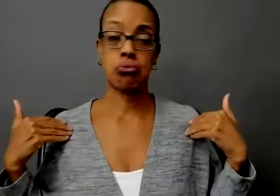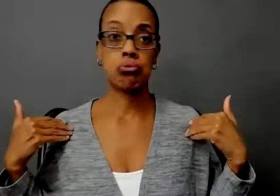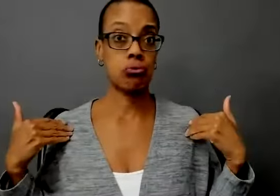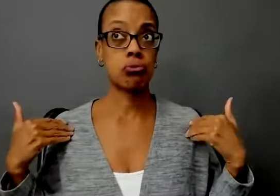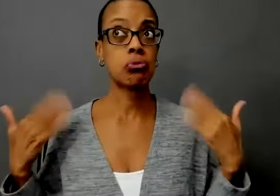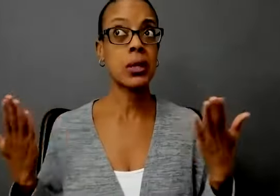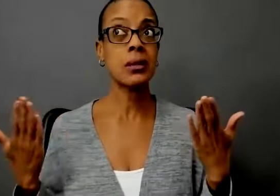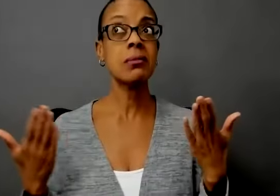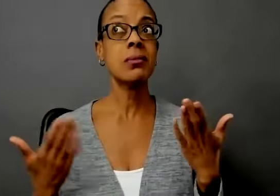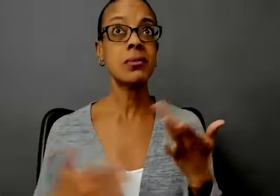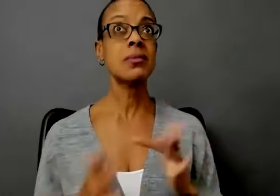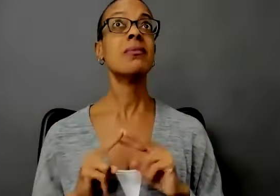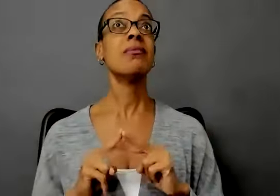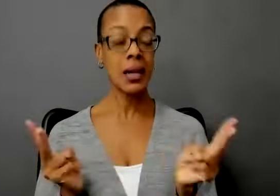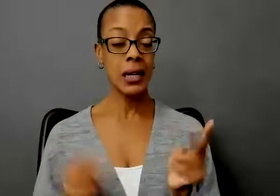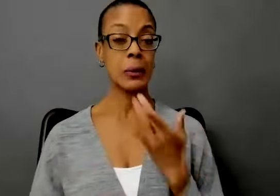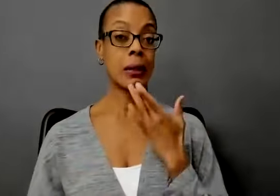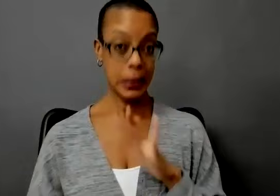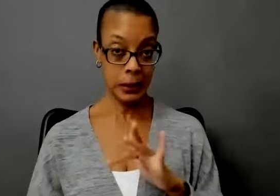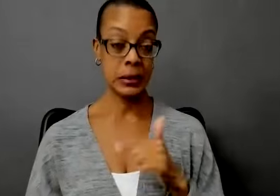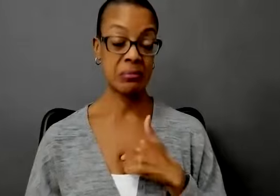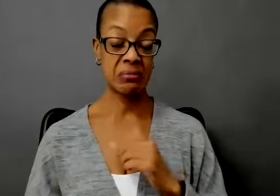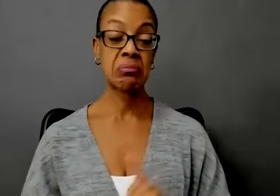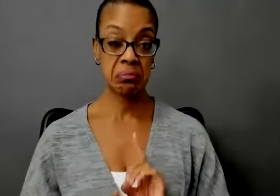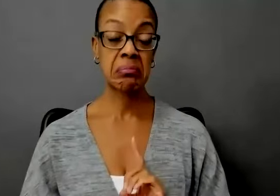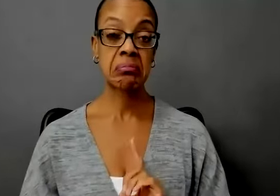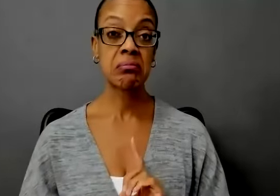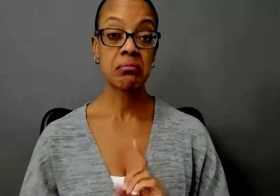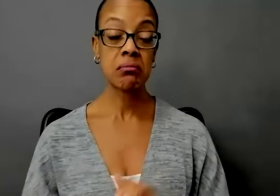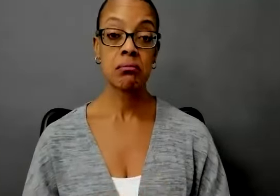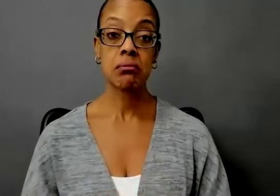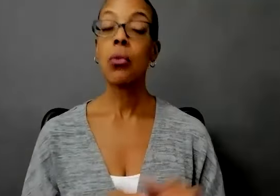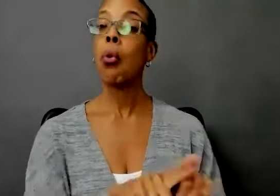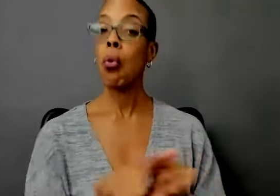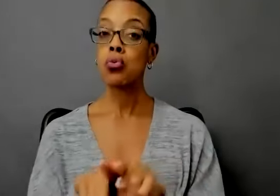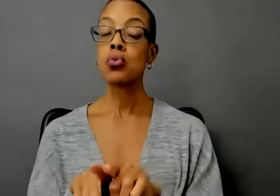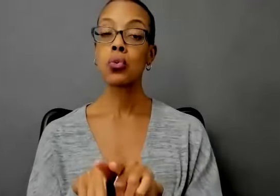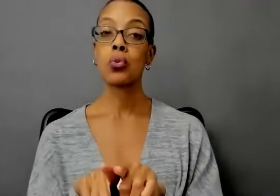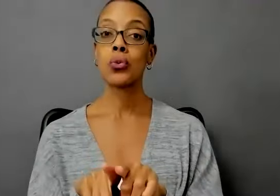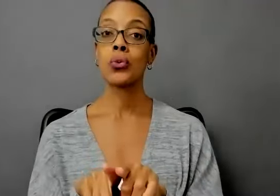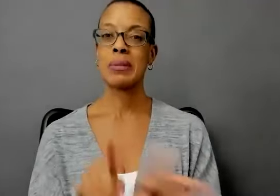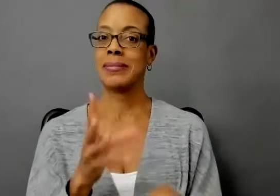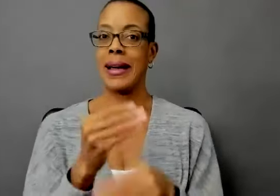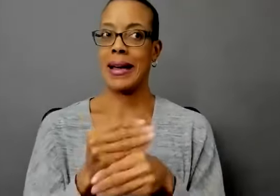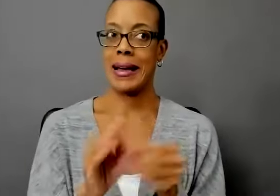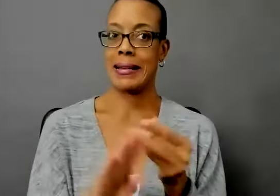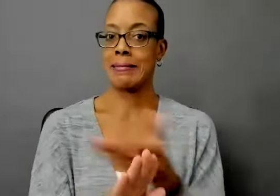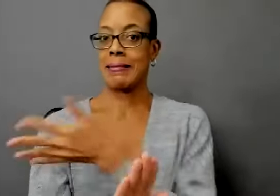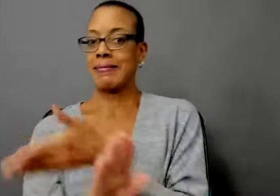lucky, I think. And also too, I just wanted to add something in previously that I forgot to mention too, when supporting